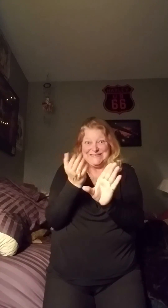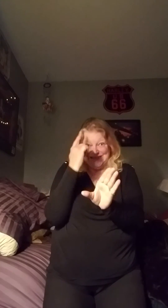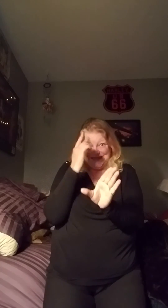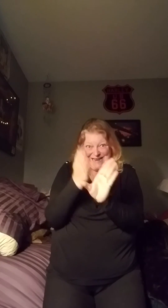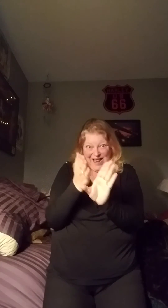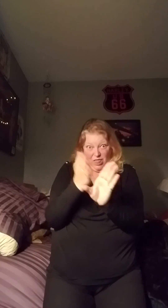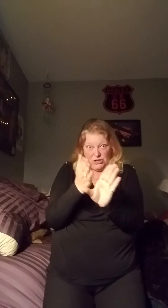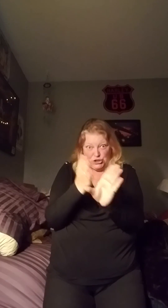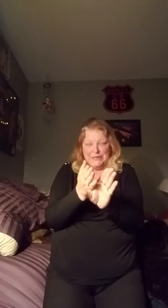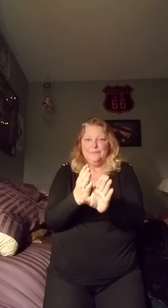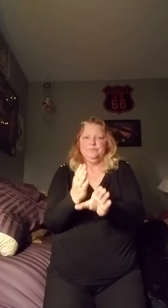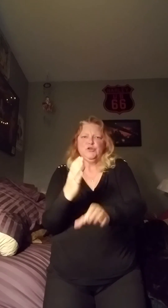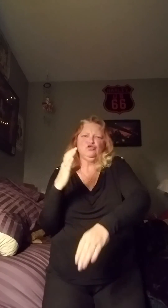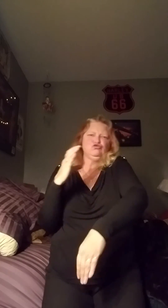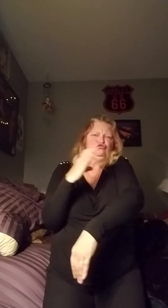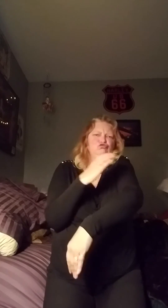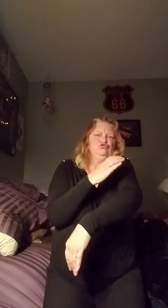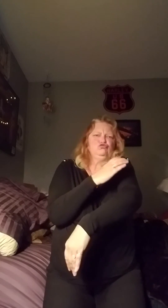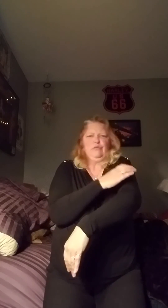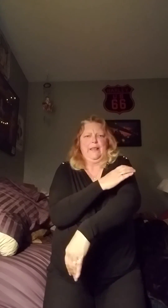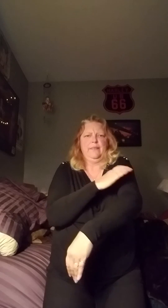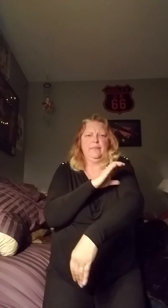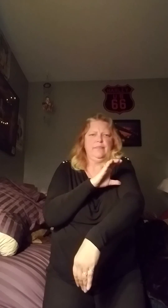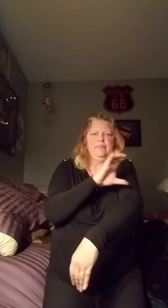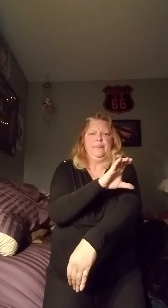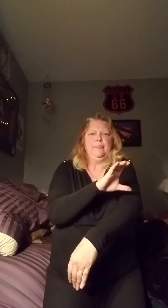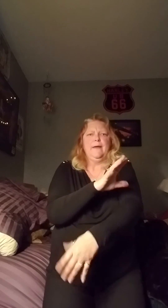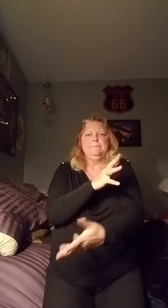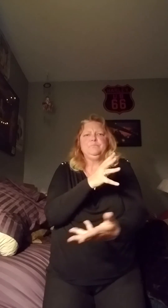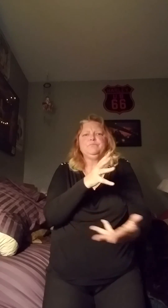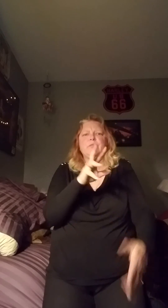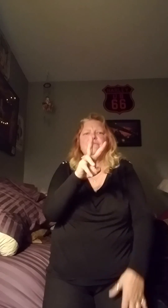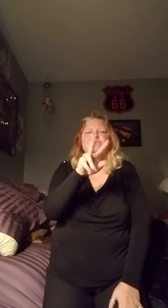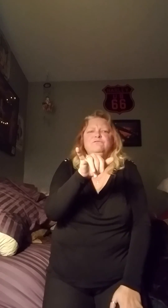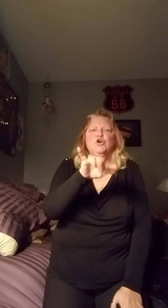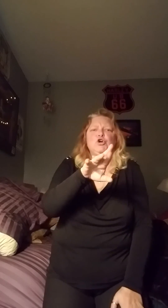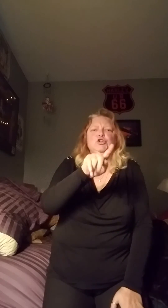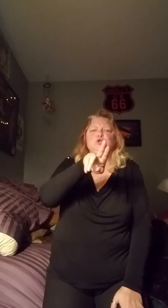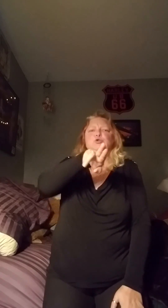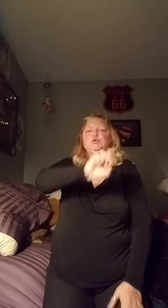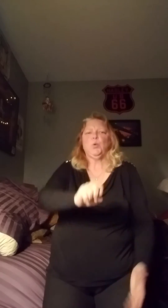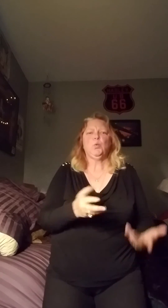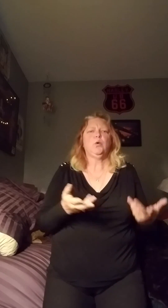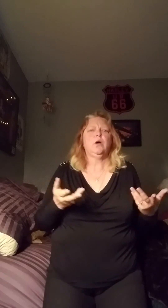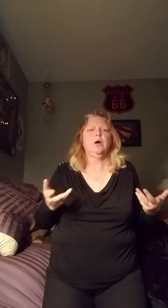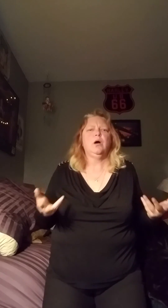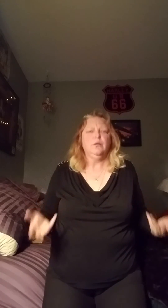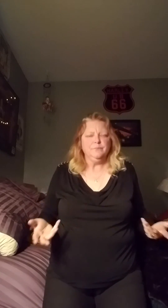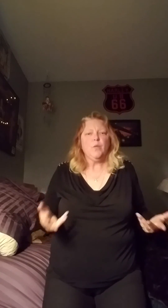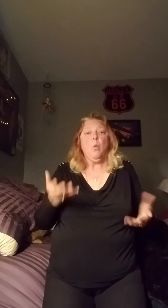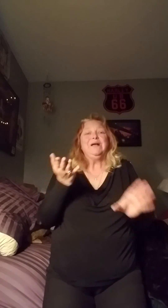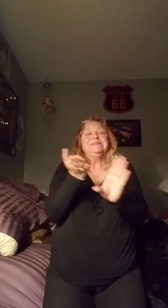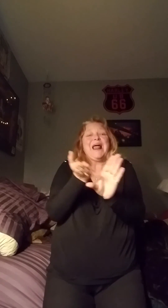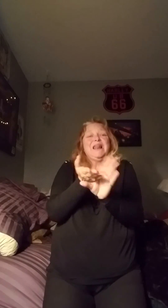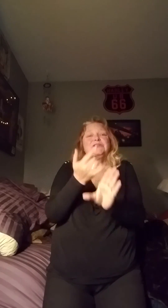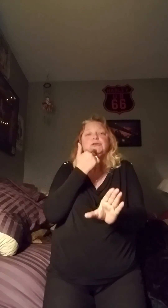psychological strengths, listing virtues, ways, what psychology tells us about how we can be at our